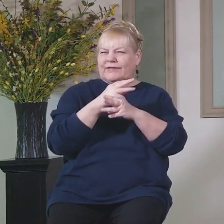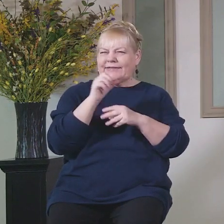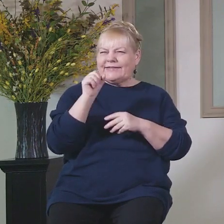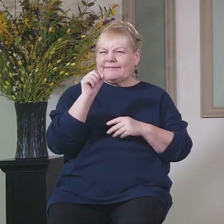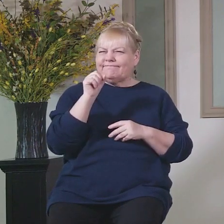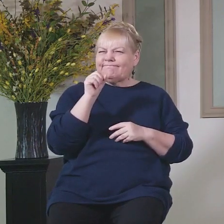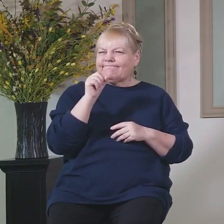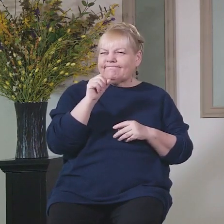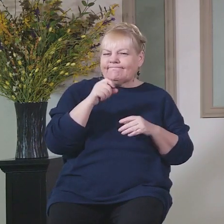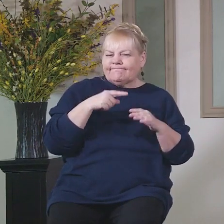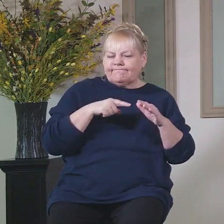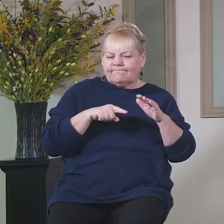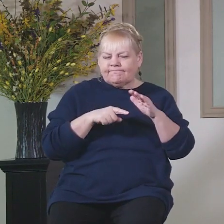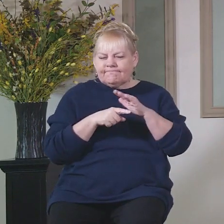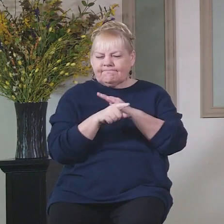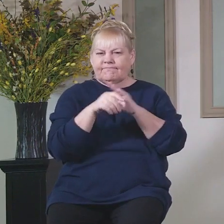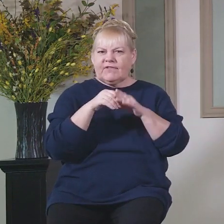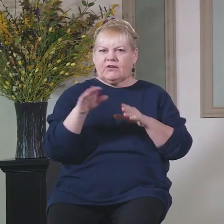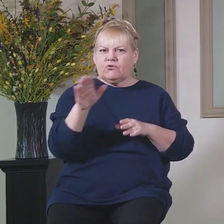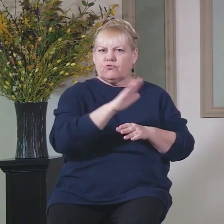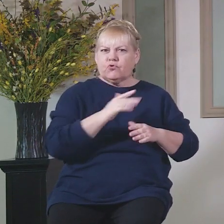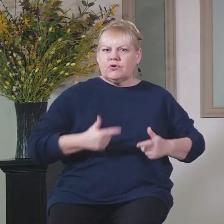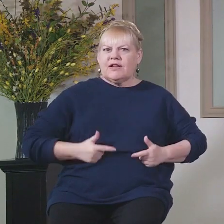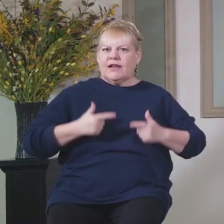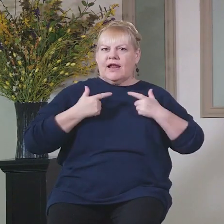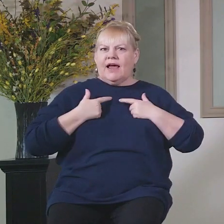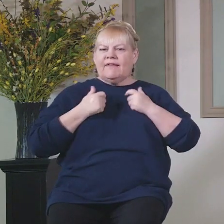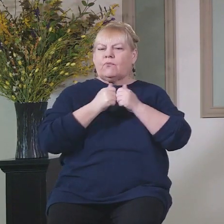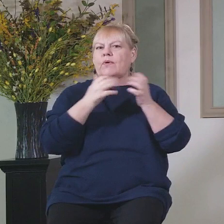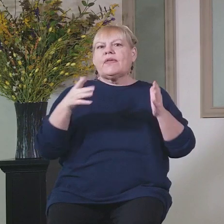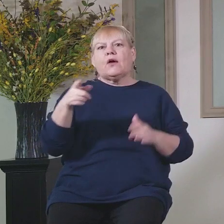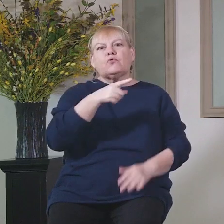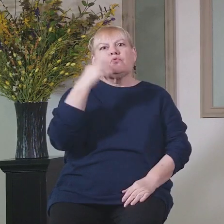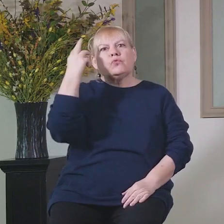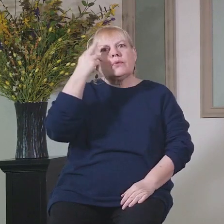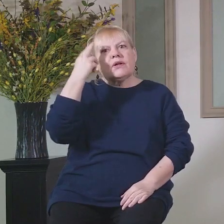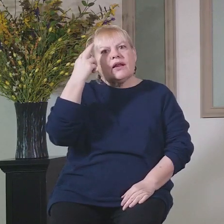worm its way into your life without you realizing.